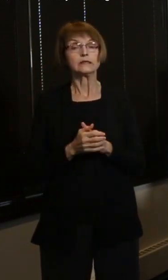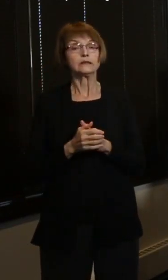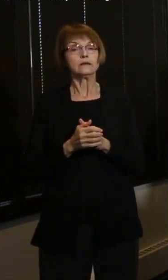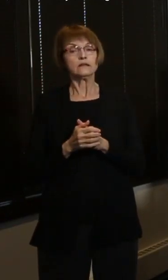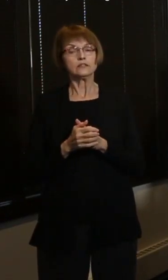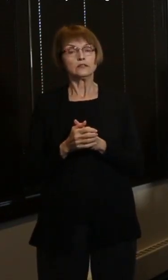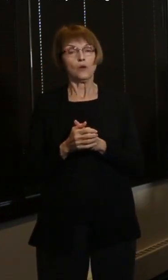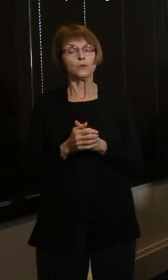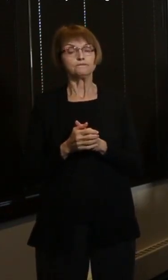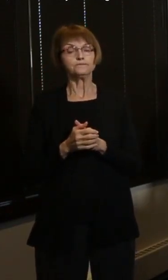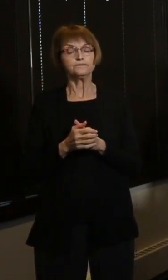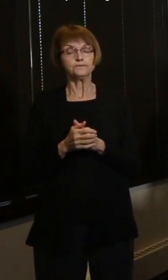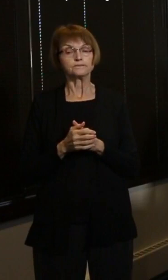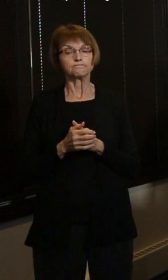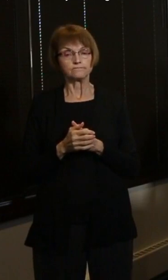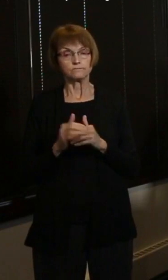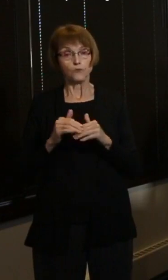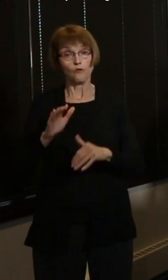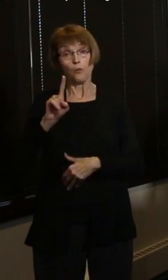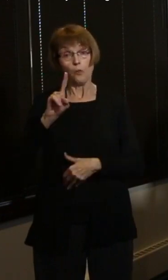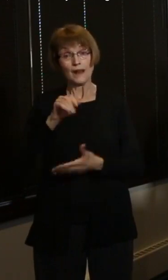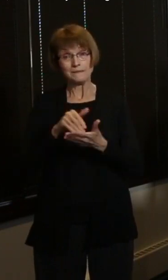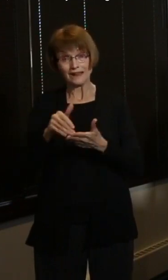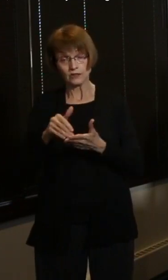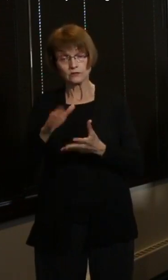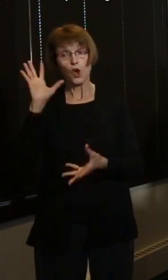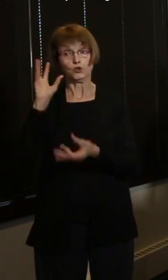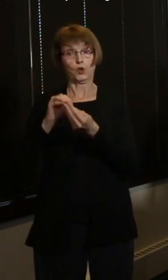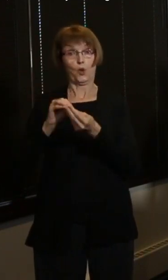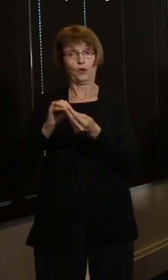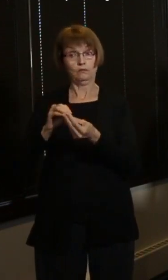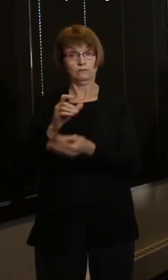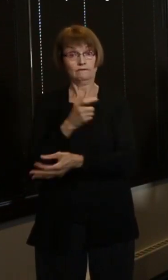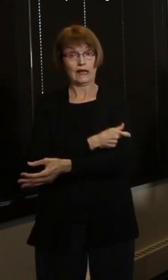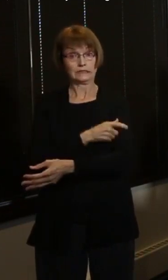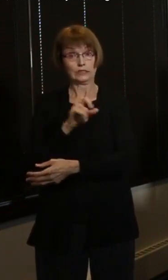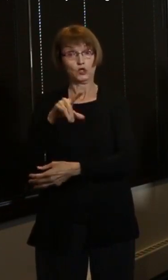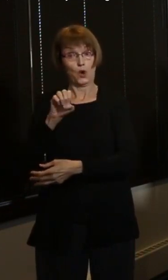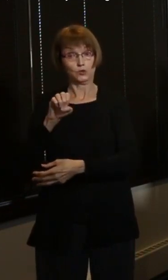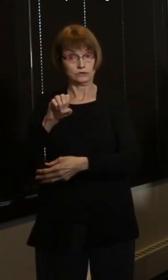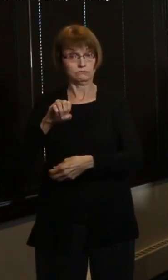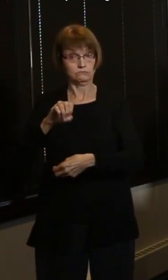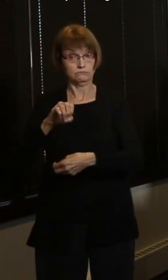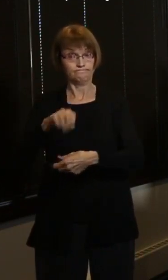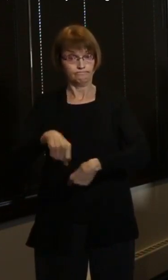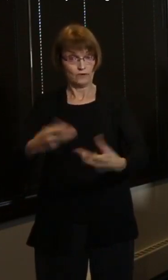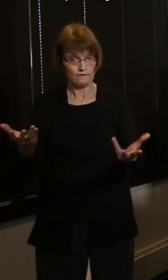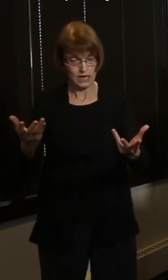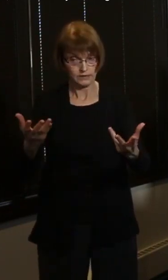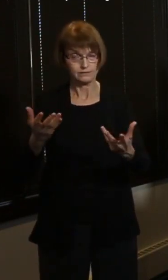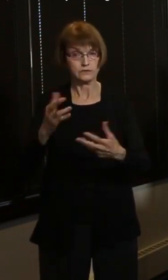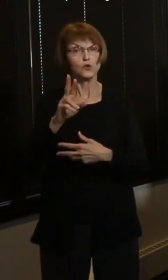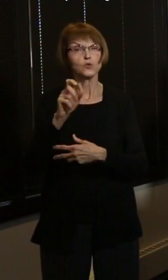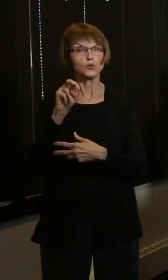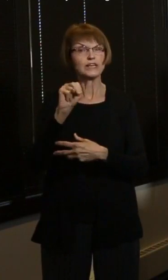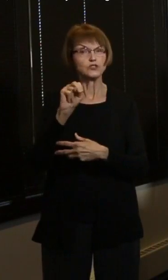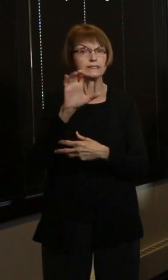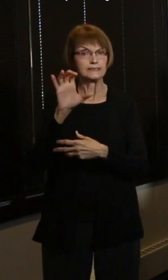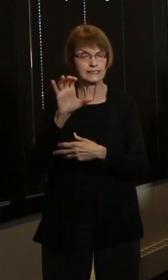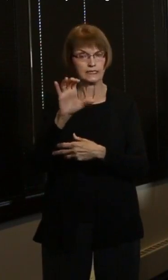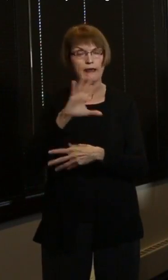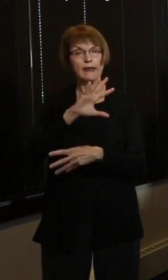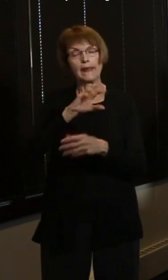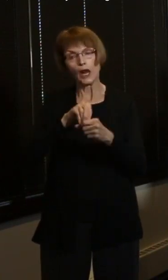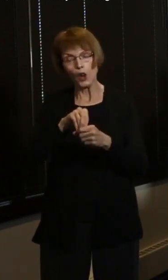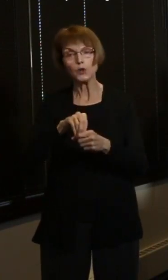region looks like this. We have over 1 million total doses have been delivered in Region C. And that